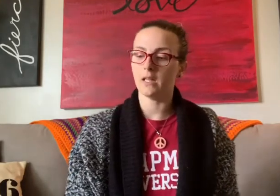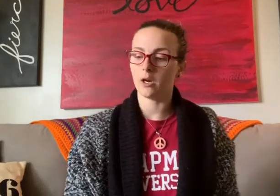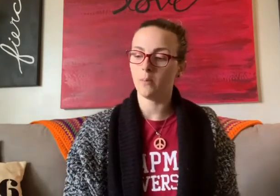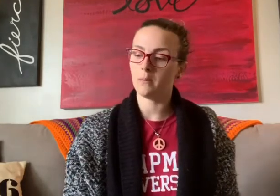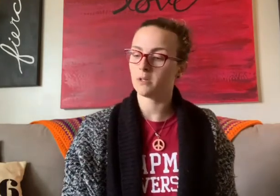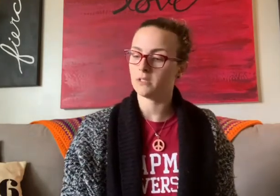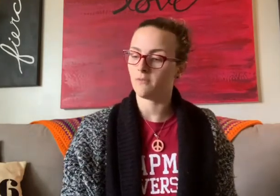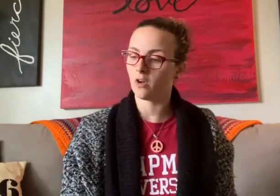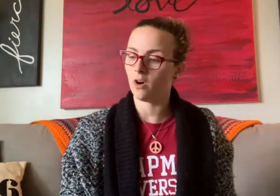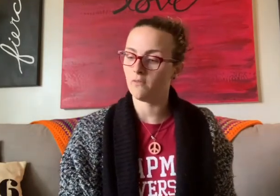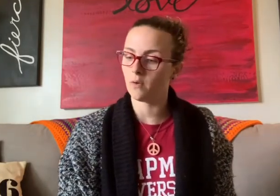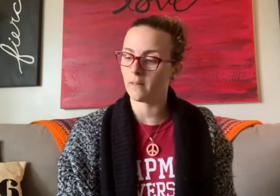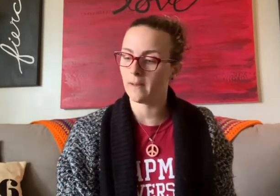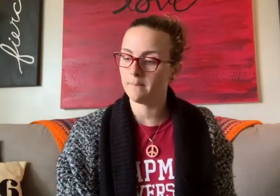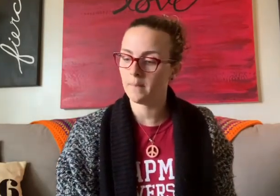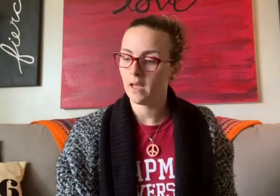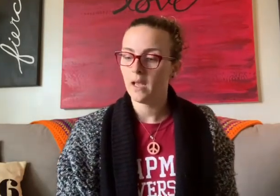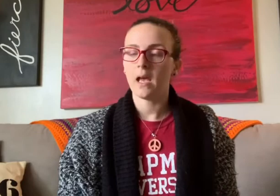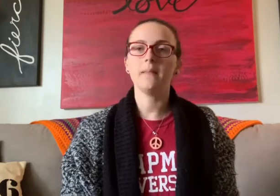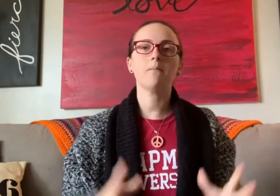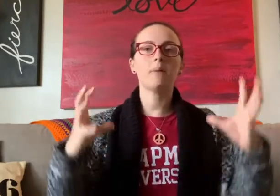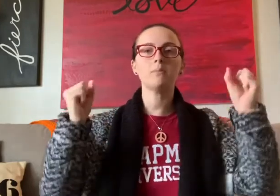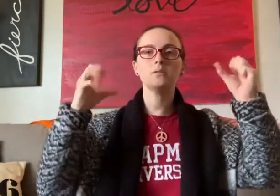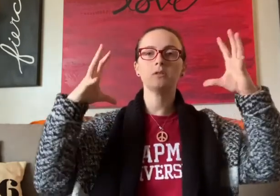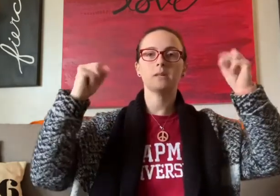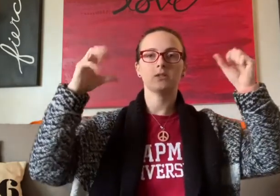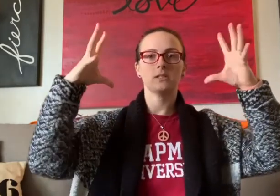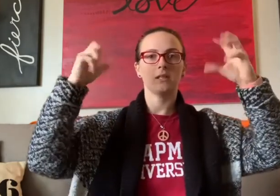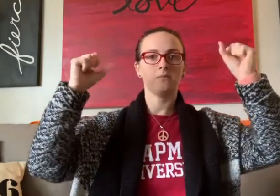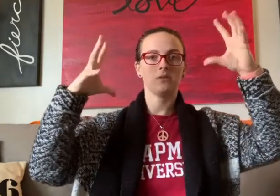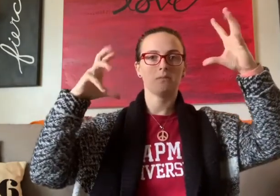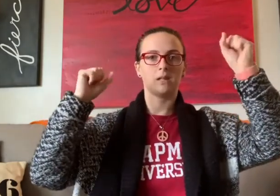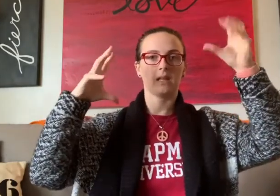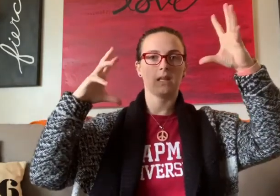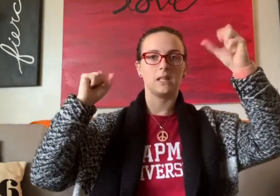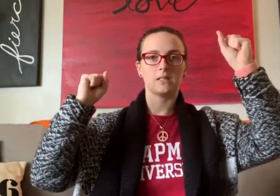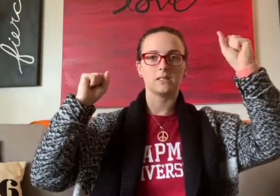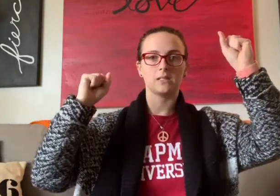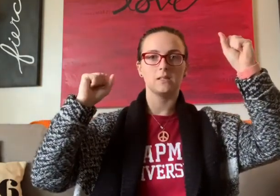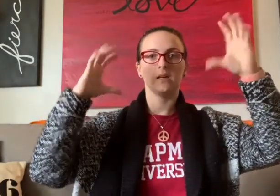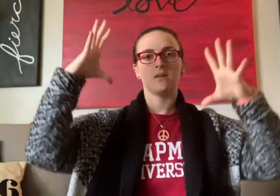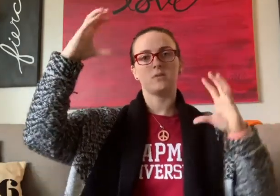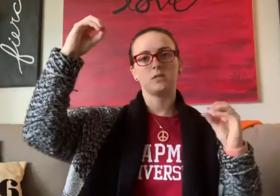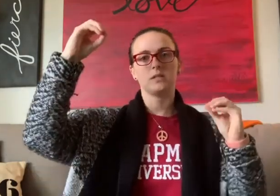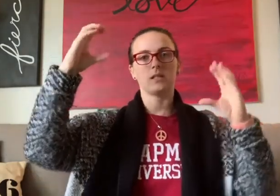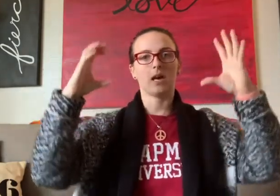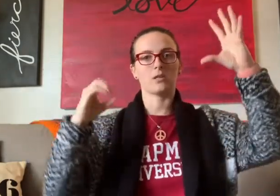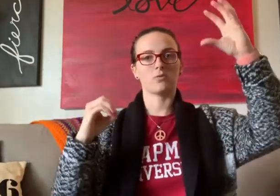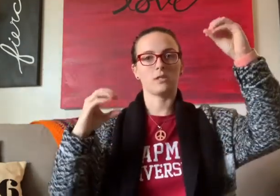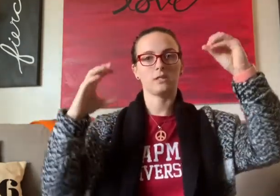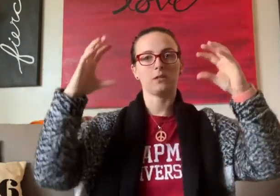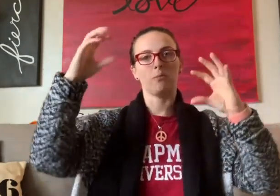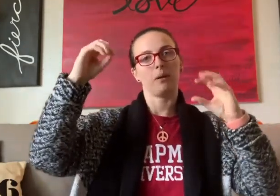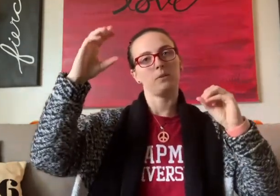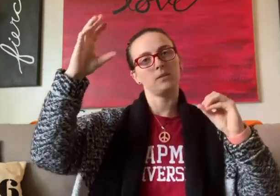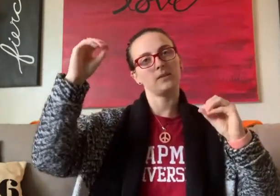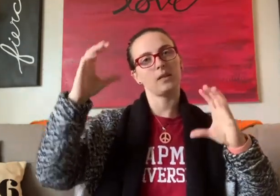little bit more difficult for them. And then bubbles, you might just see them do something like this versus the actual nice little bubbles that a kid